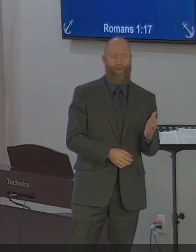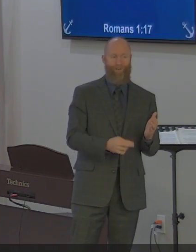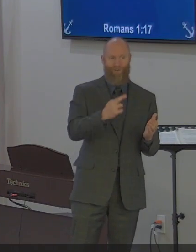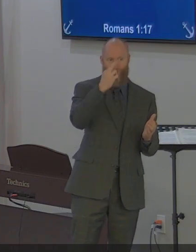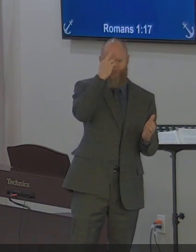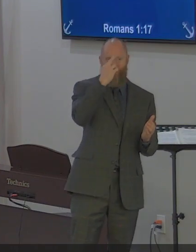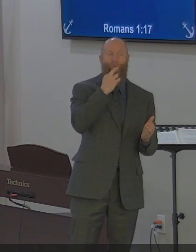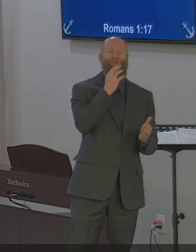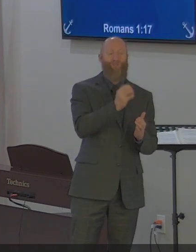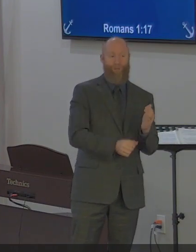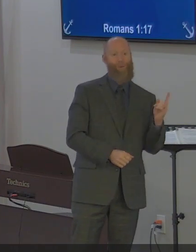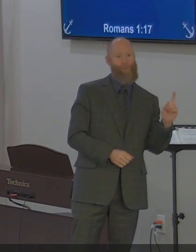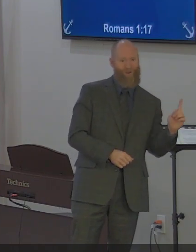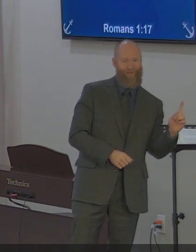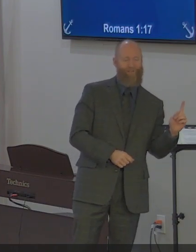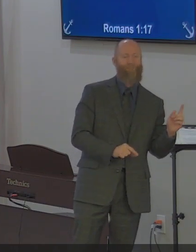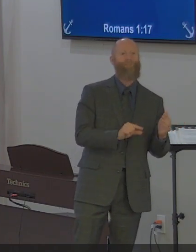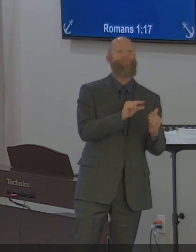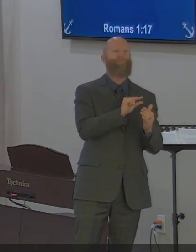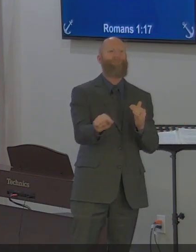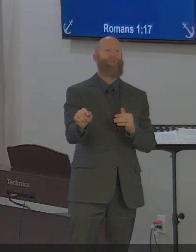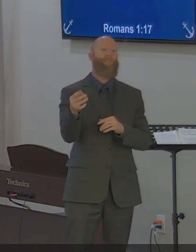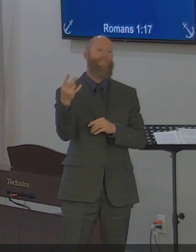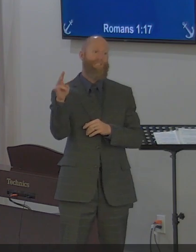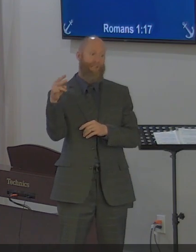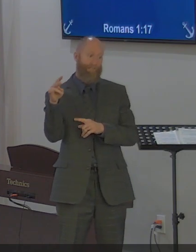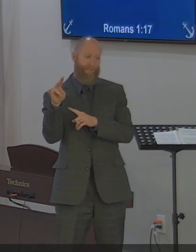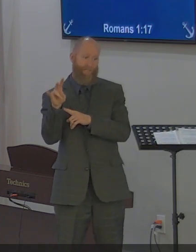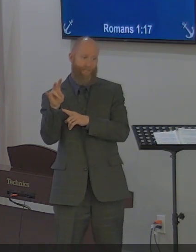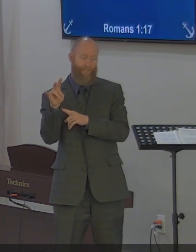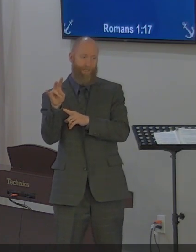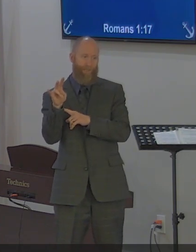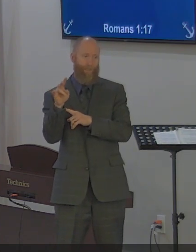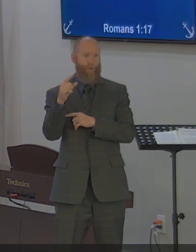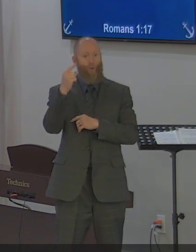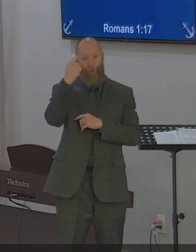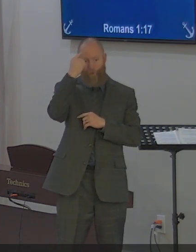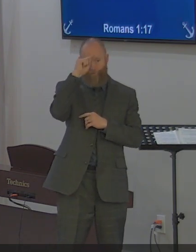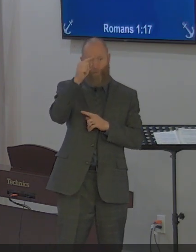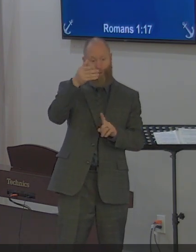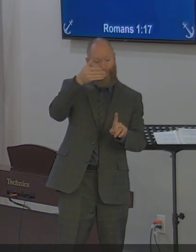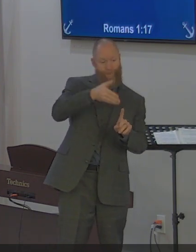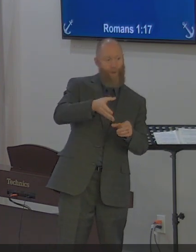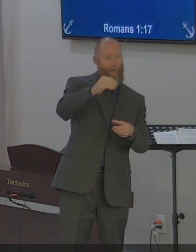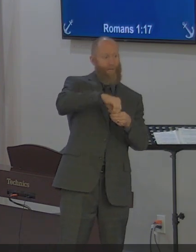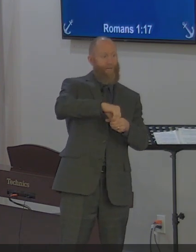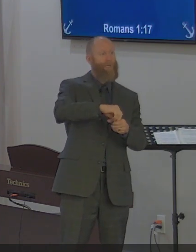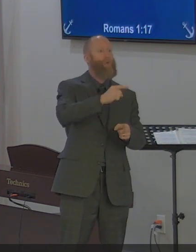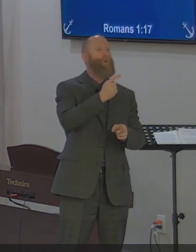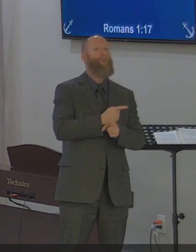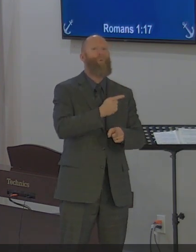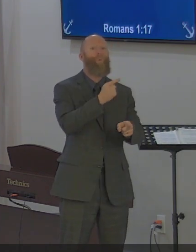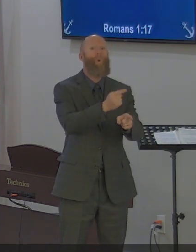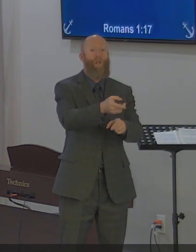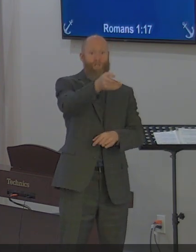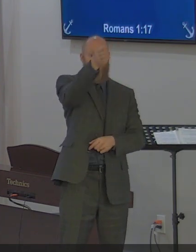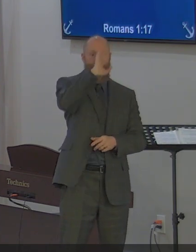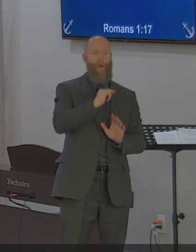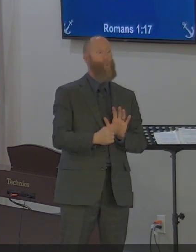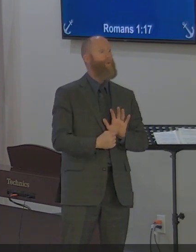Romans chapter 1 and verse 17 says, for therein is the righteousness of God